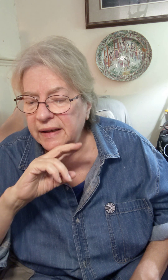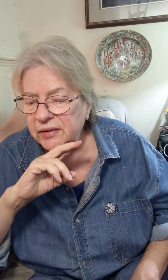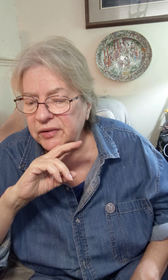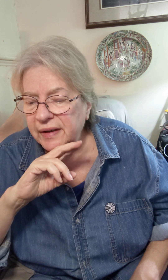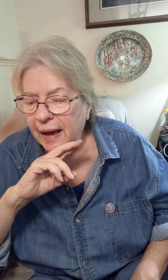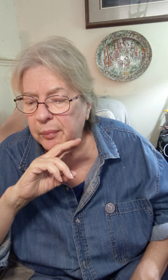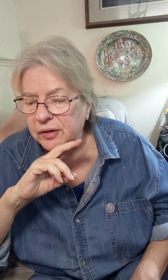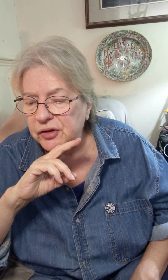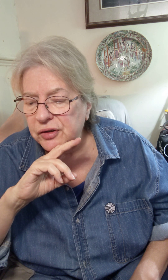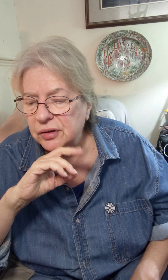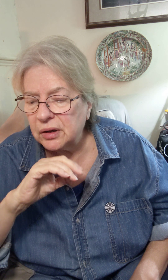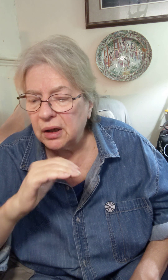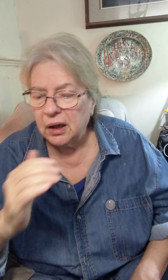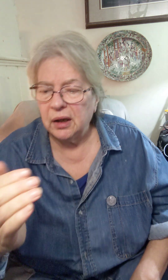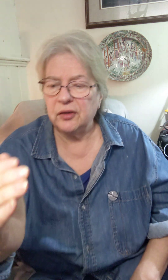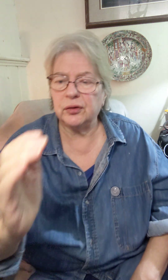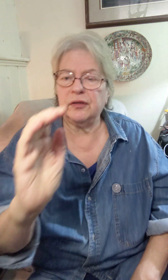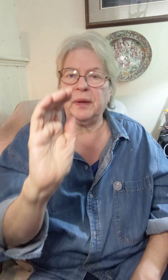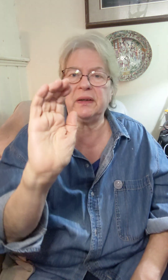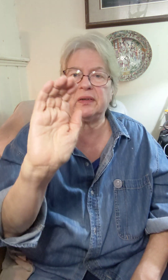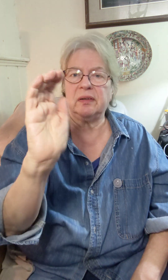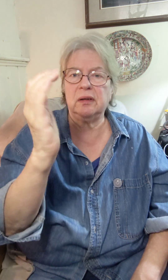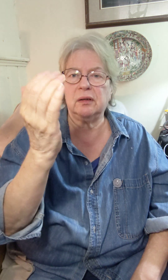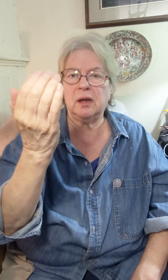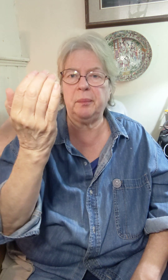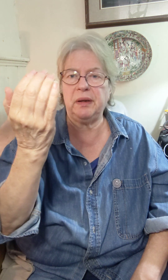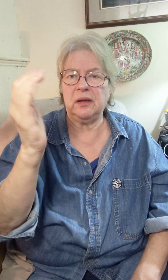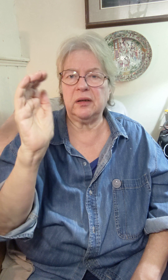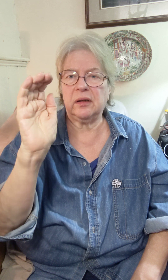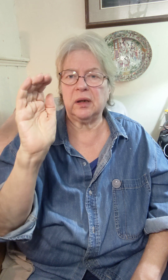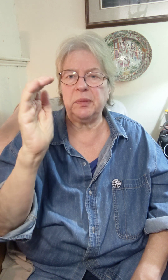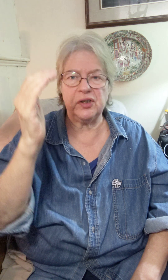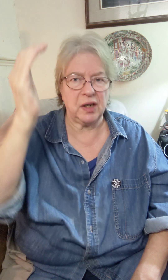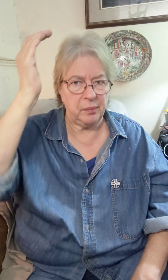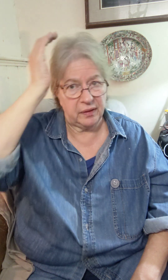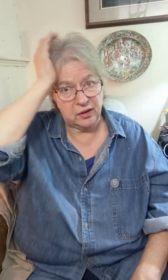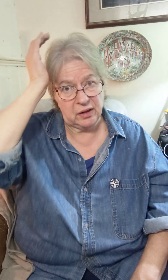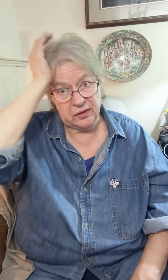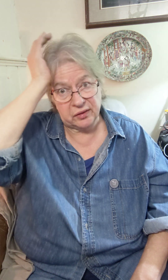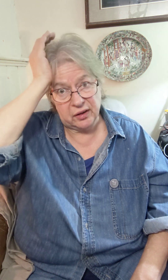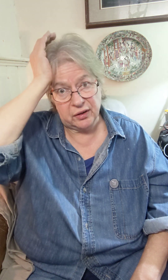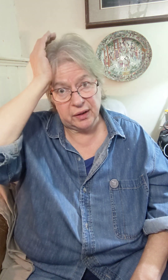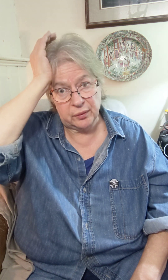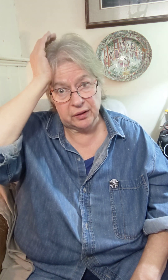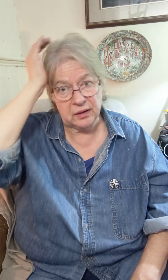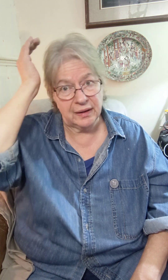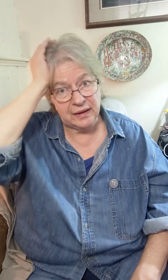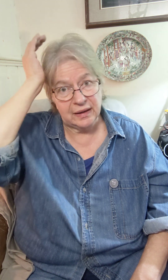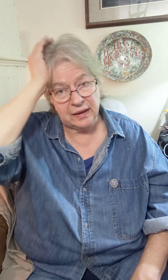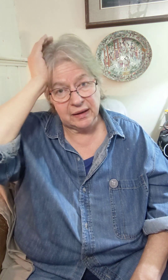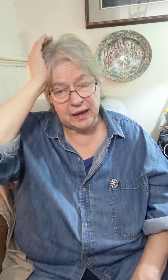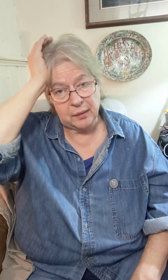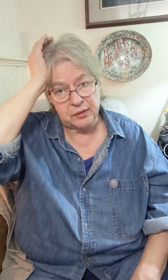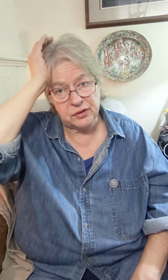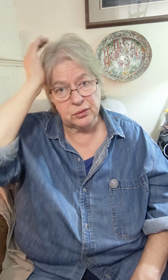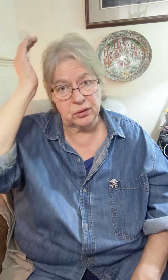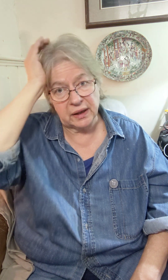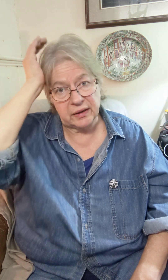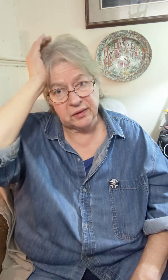Lettuce, cabbage. Sort of make this little cuppy shape, and then you hit the side of your head with it. Cabbage or lettuce.